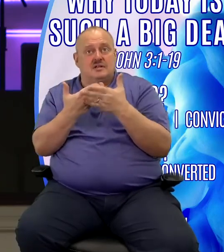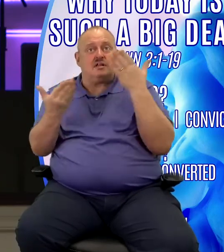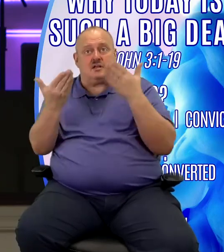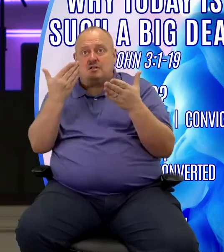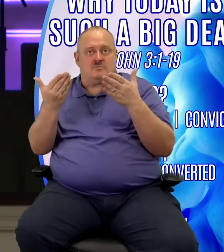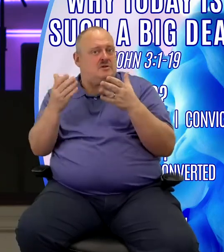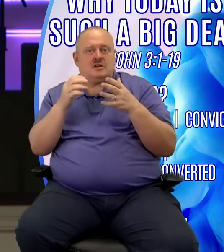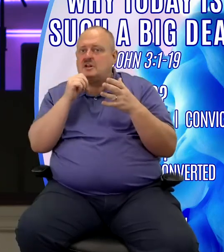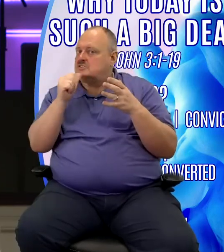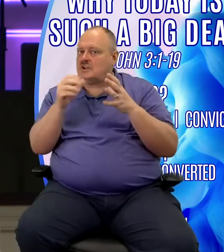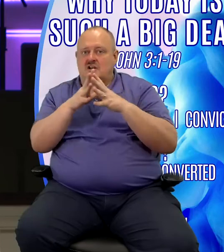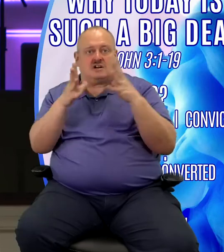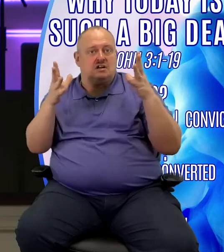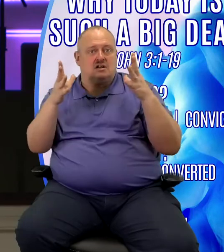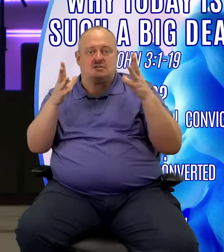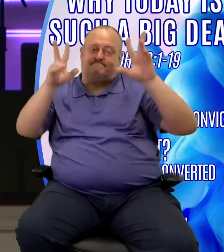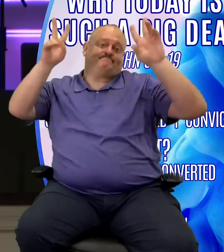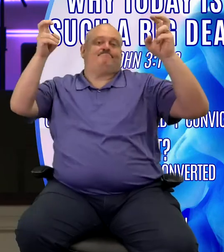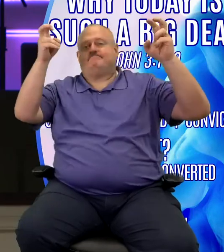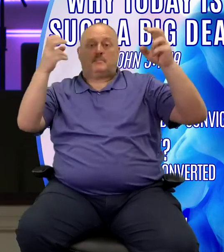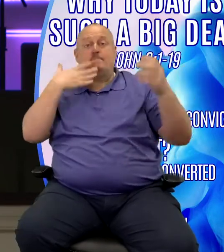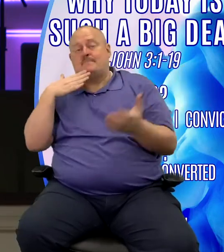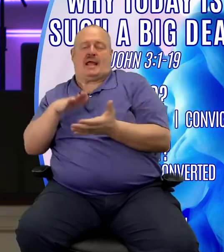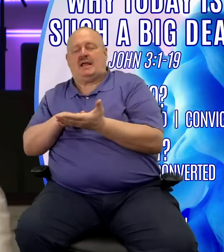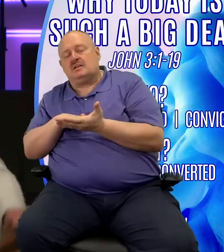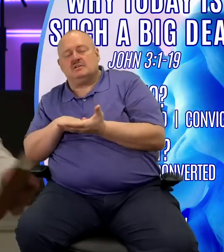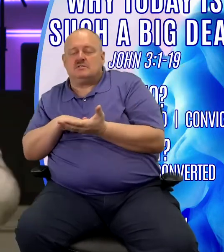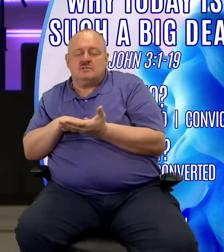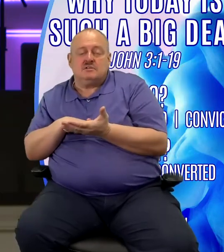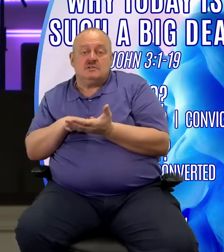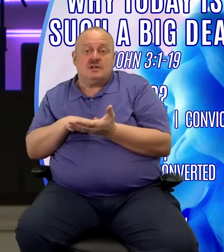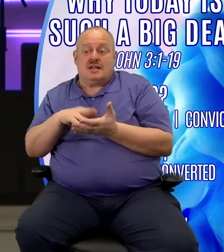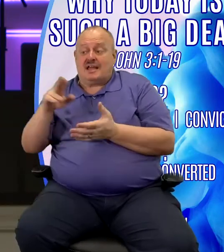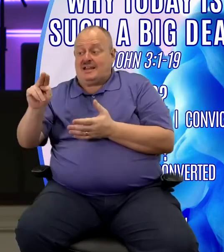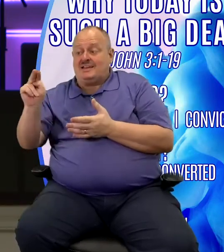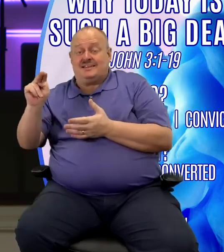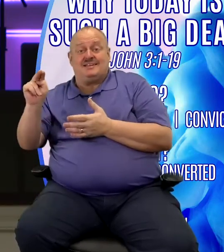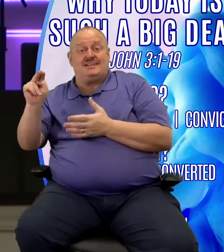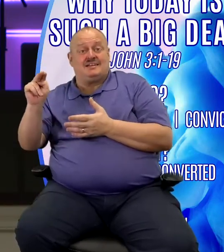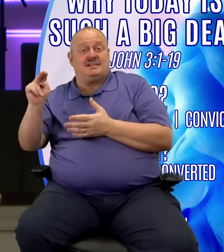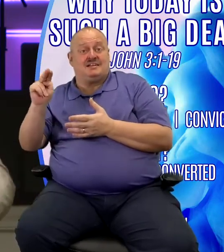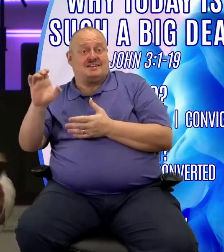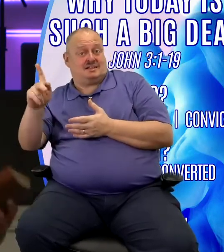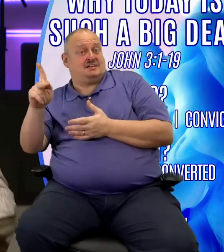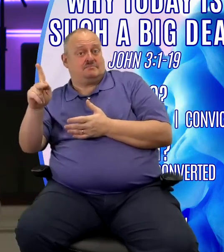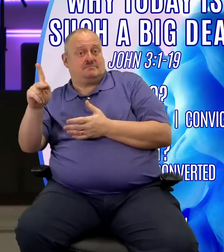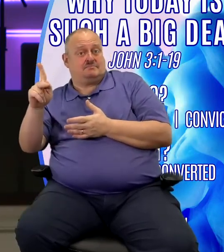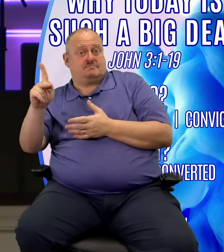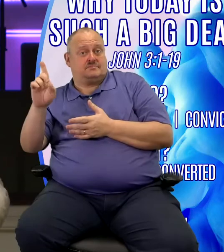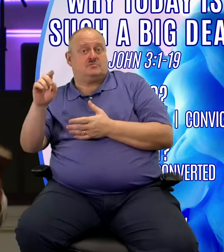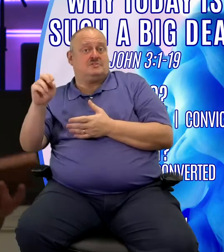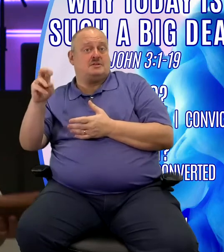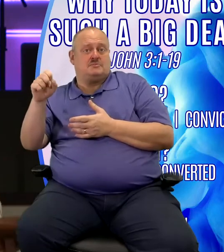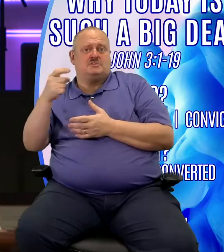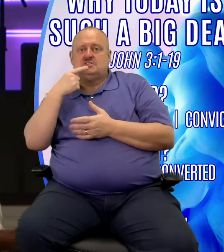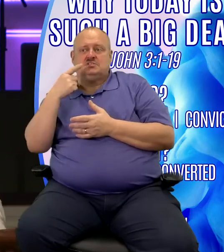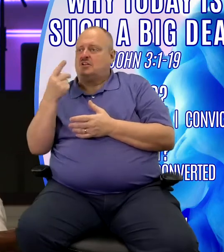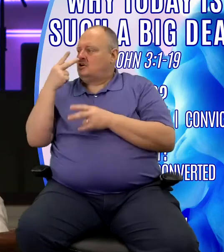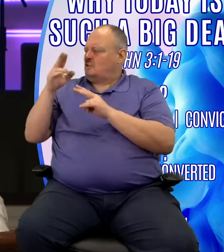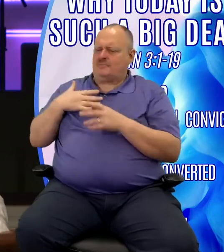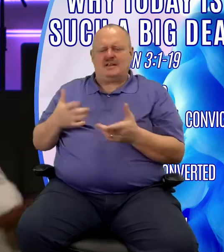do a whole lot of what we classify as bad. Nicodemus was one of those guys where he could have easily said, just look at